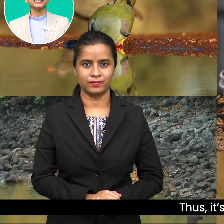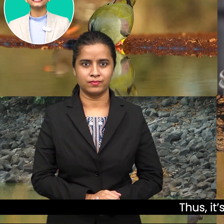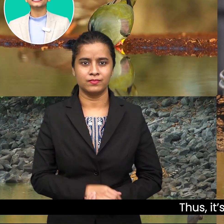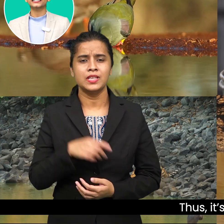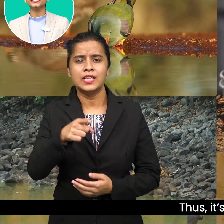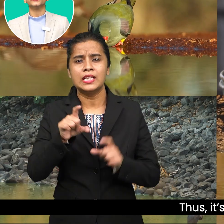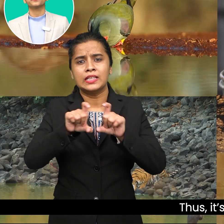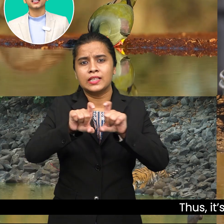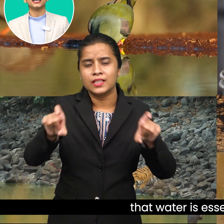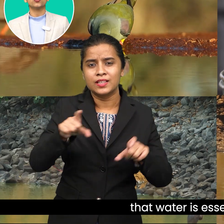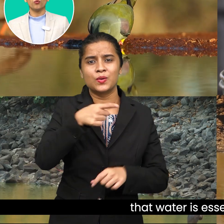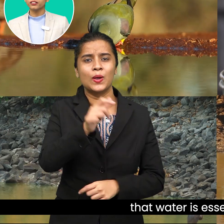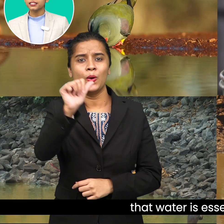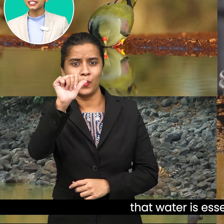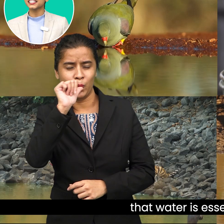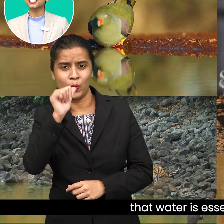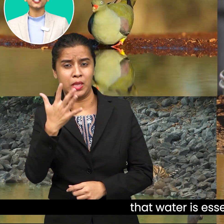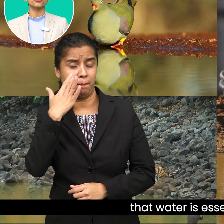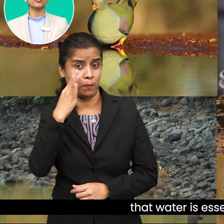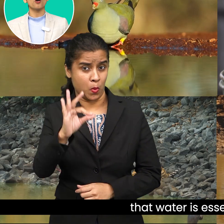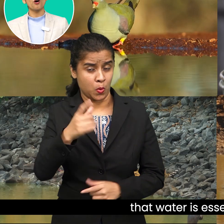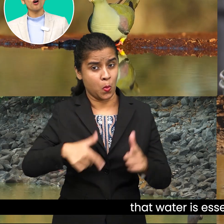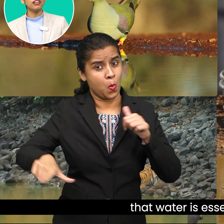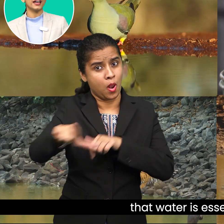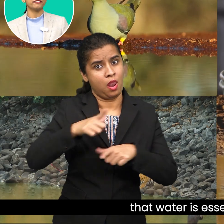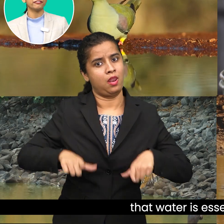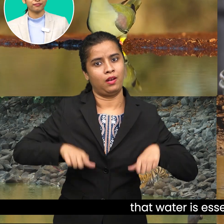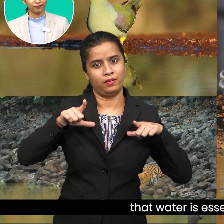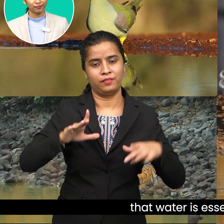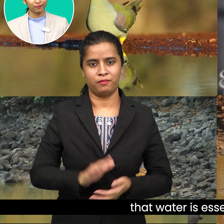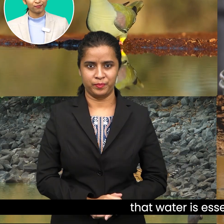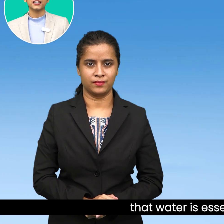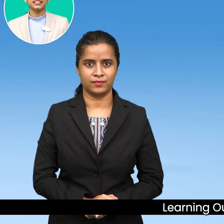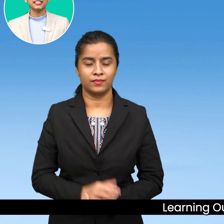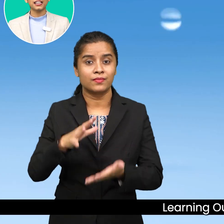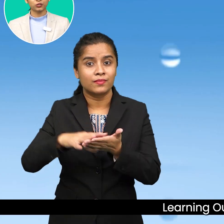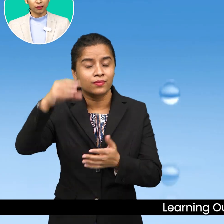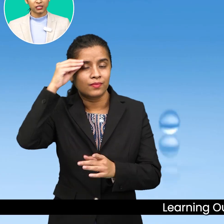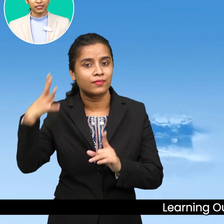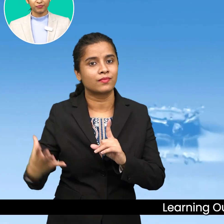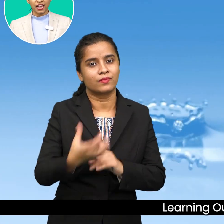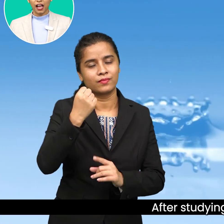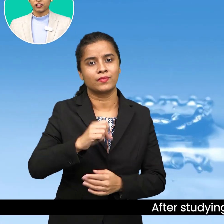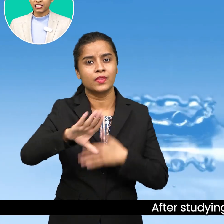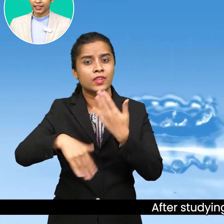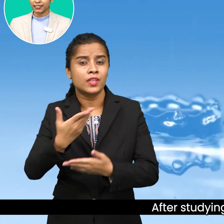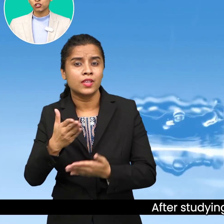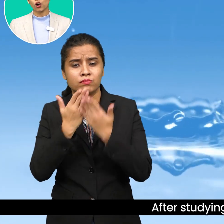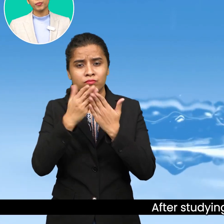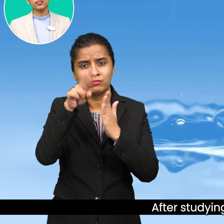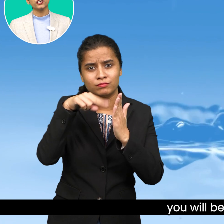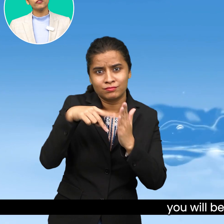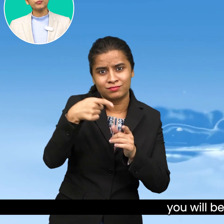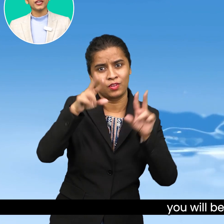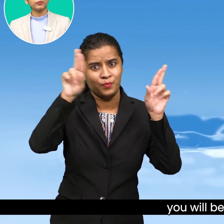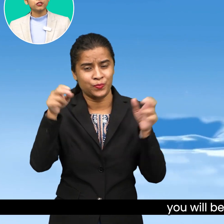Thus, it's clear that water is essential for all life. Learning outcomes. After studying this